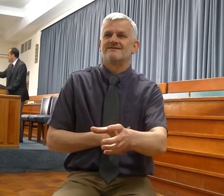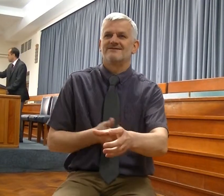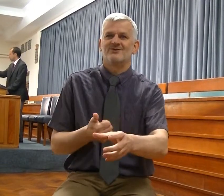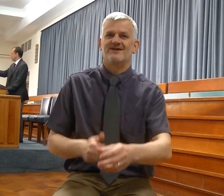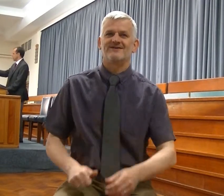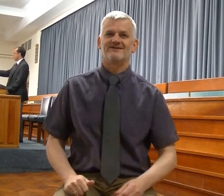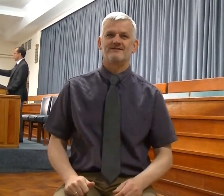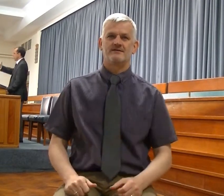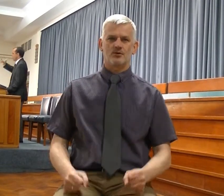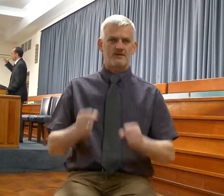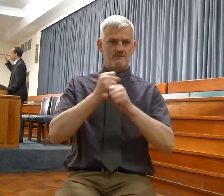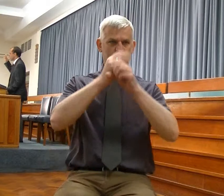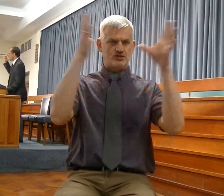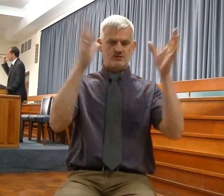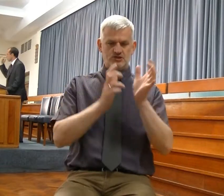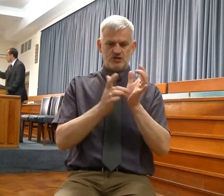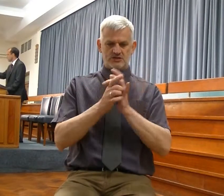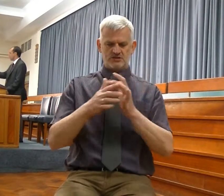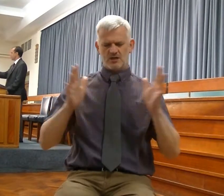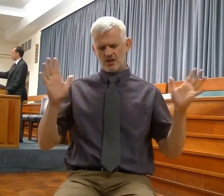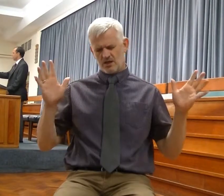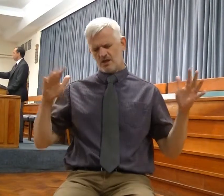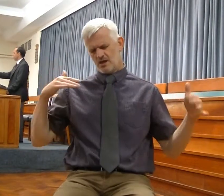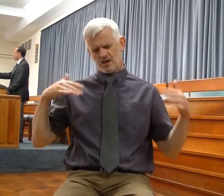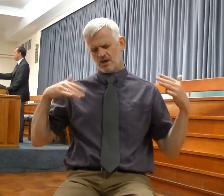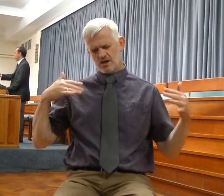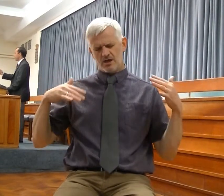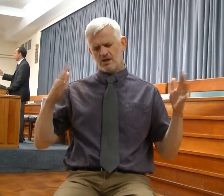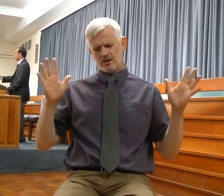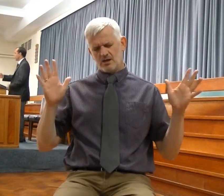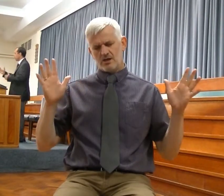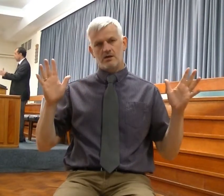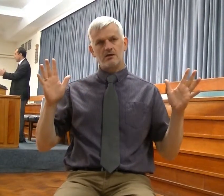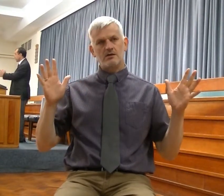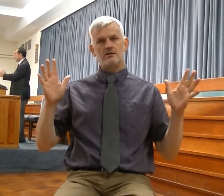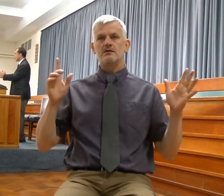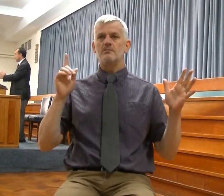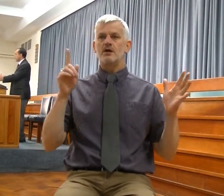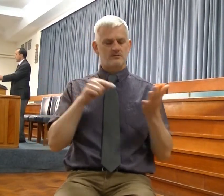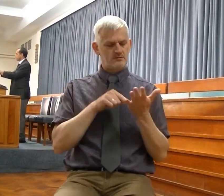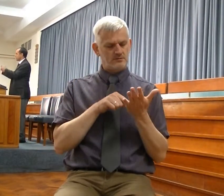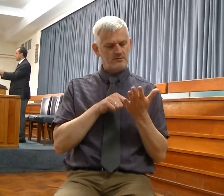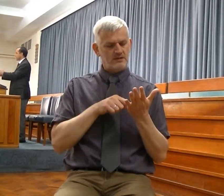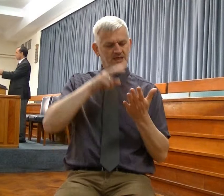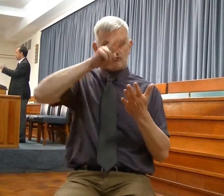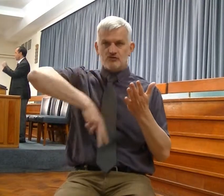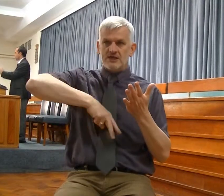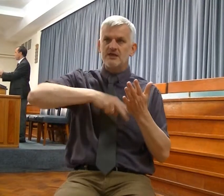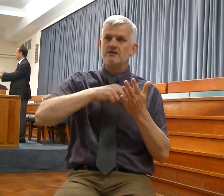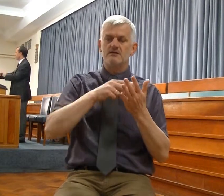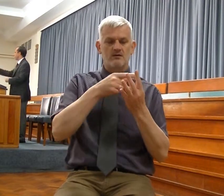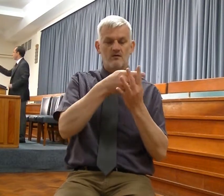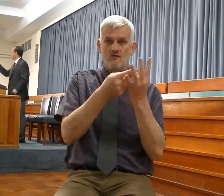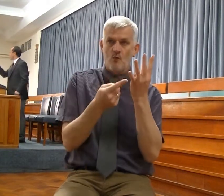Jesus was punished in a sense, while Jesus was crucified on that cross, we are told through the Gospels that Christ